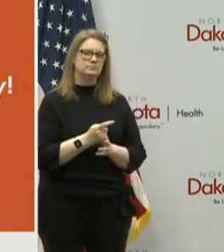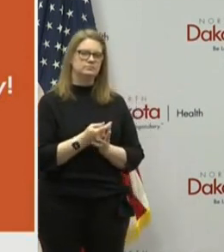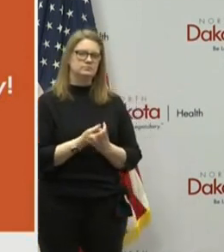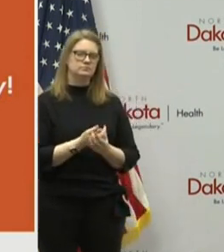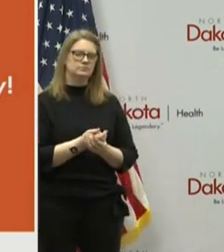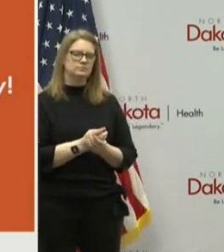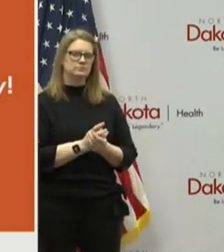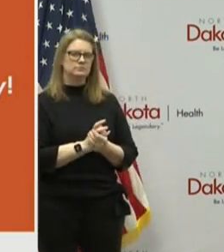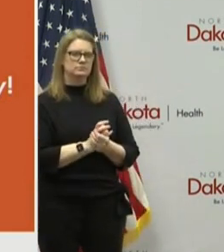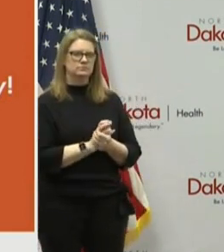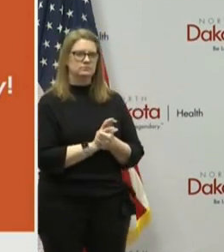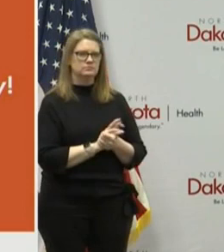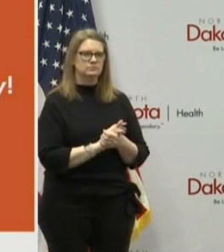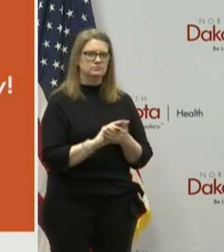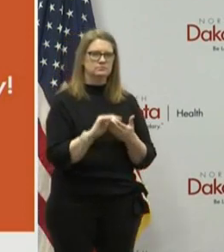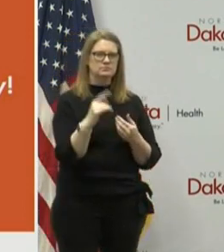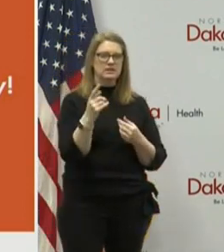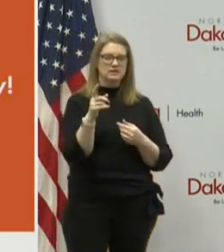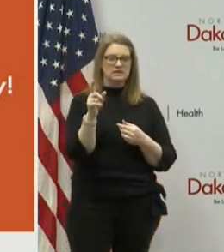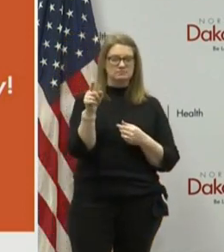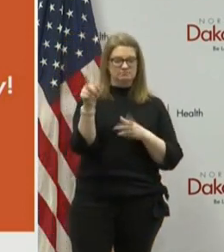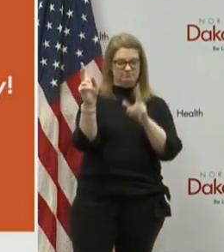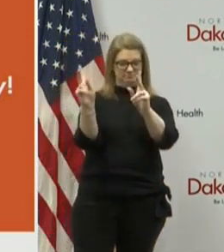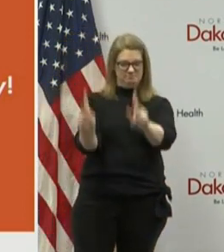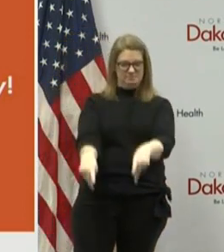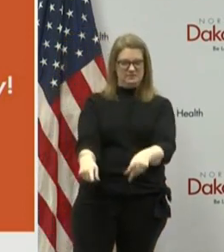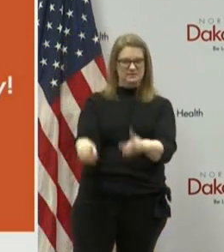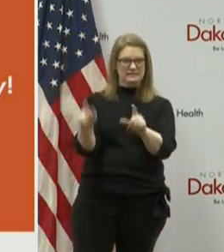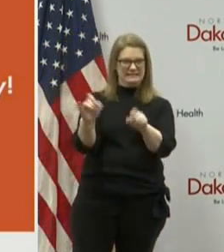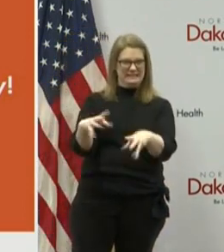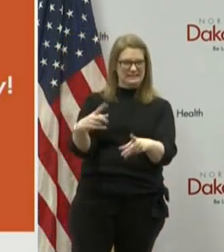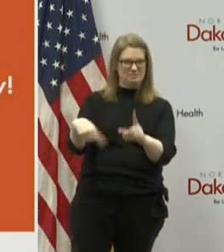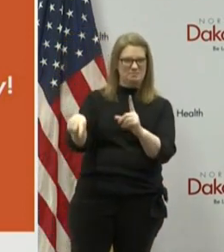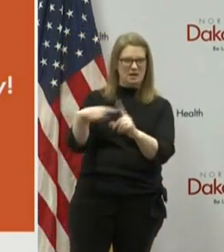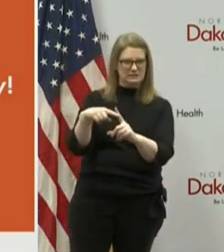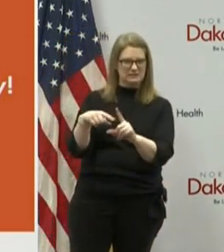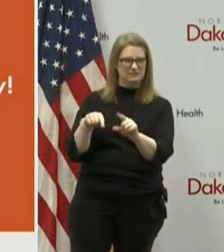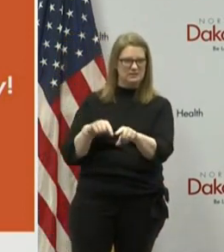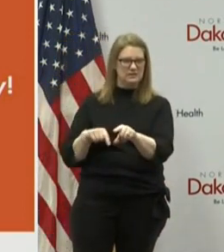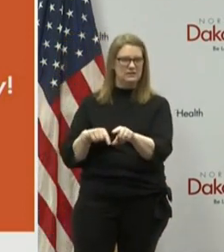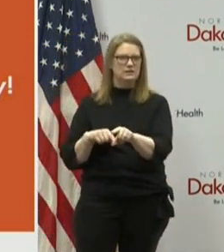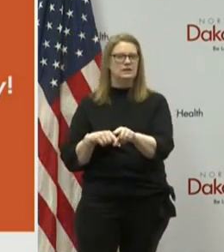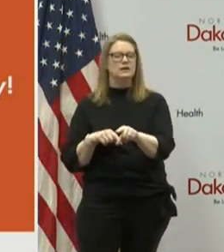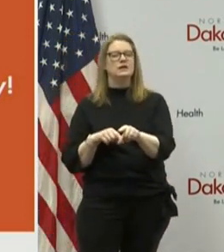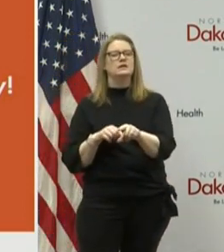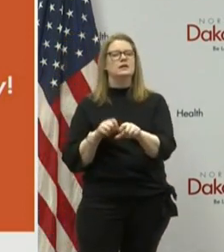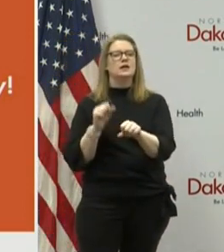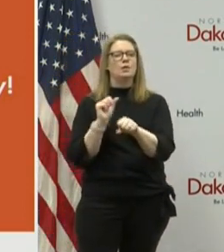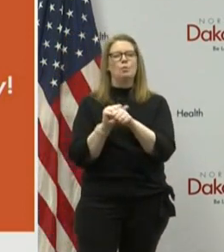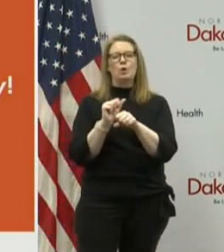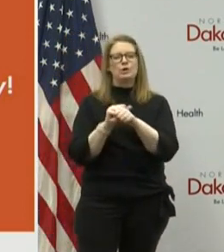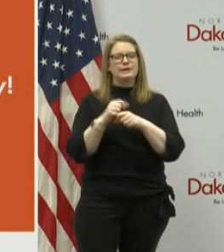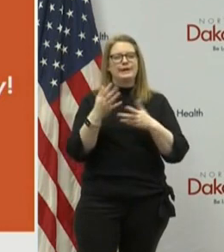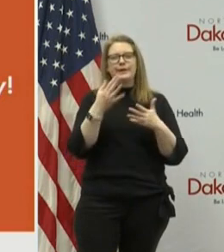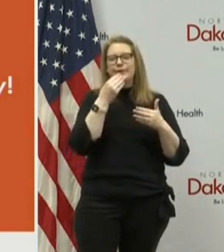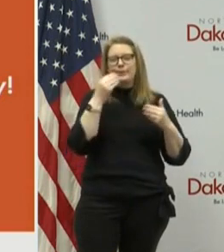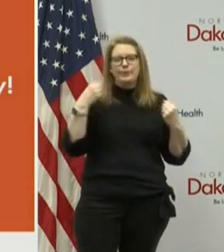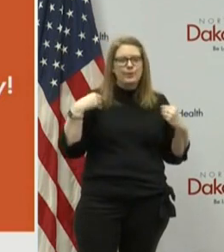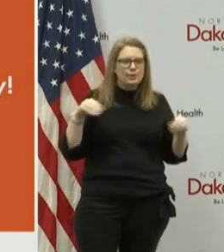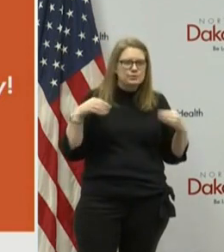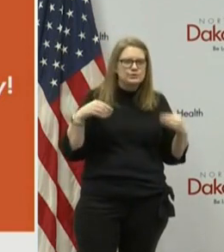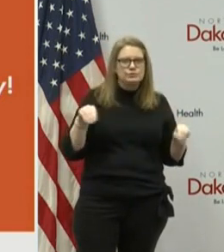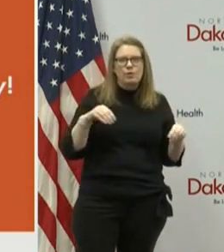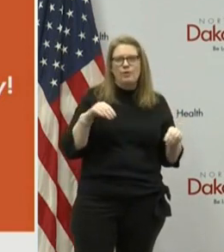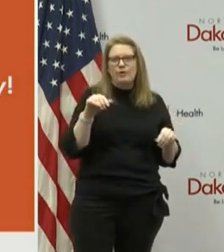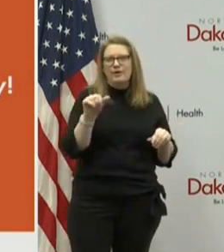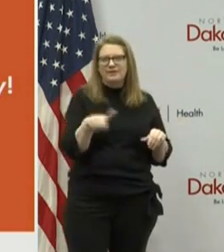someone tests positive, and that person, say, worked at a a grocery store or other retail